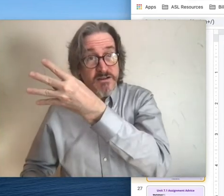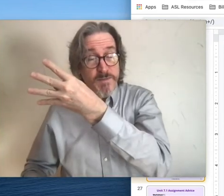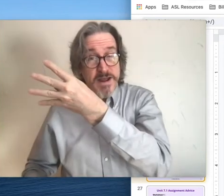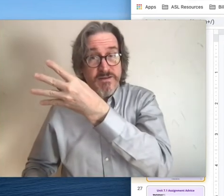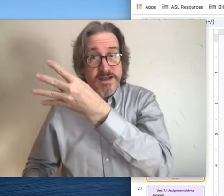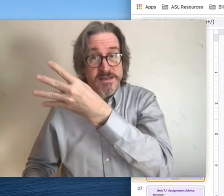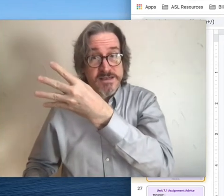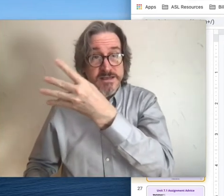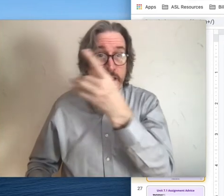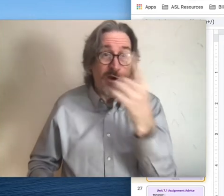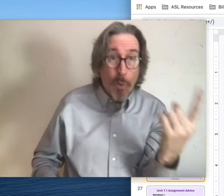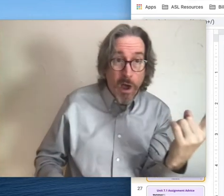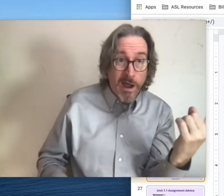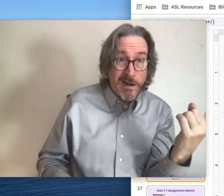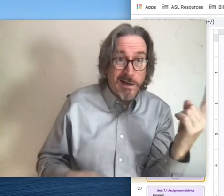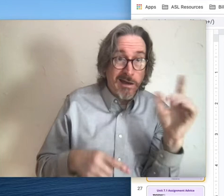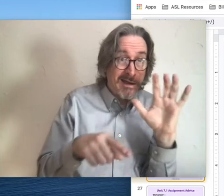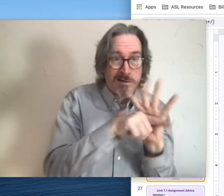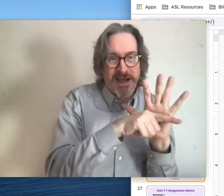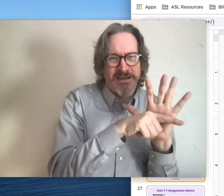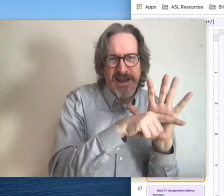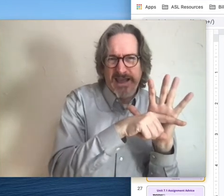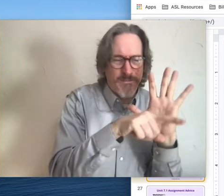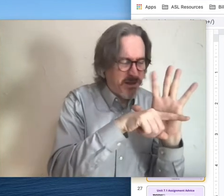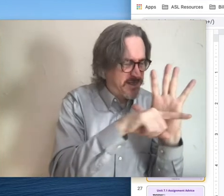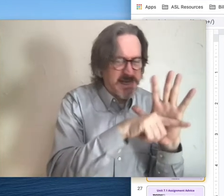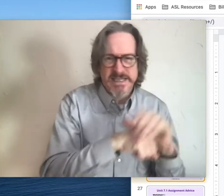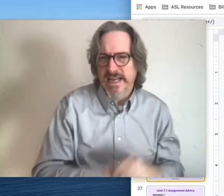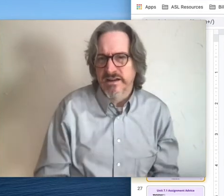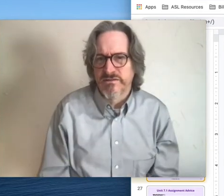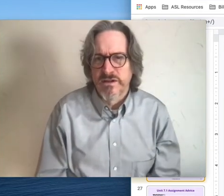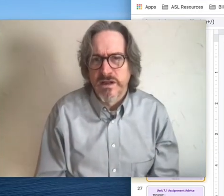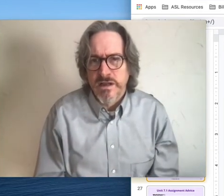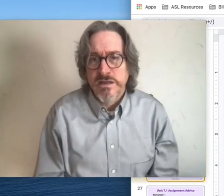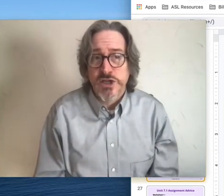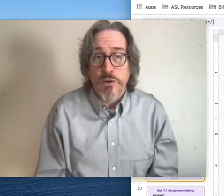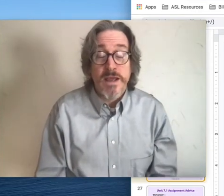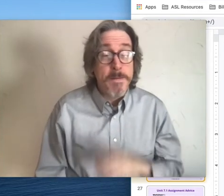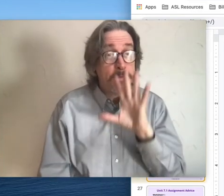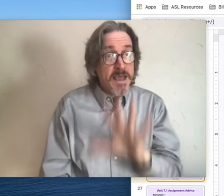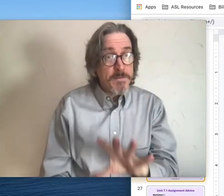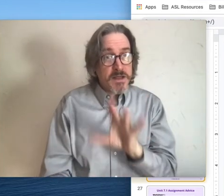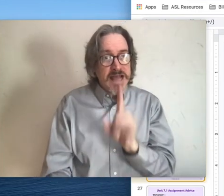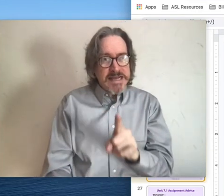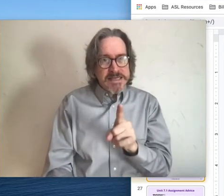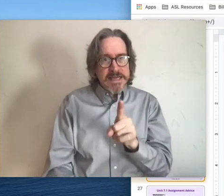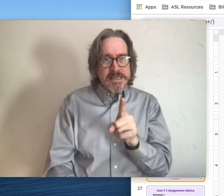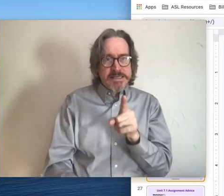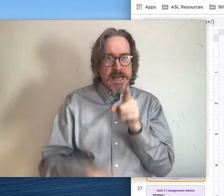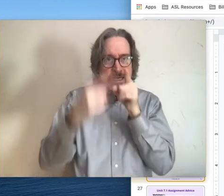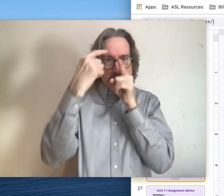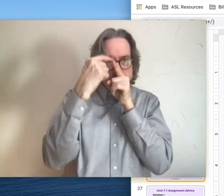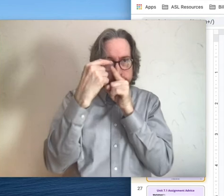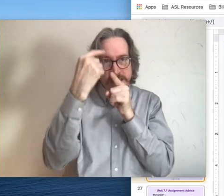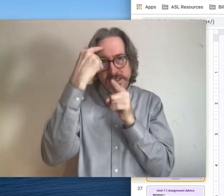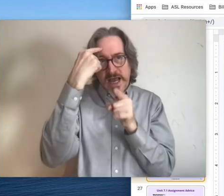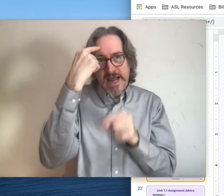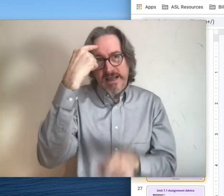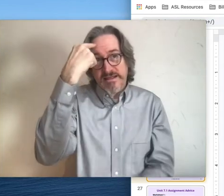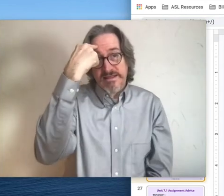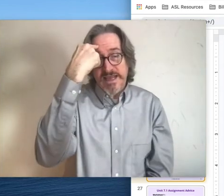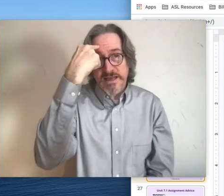list of benefits and one negative. I believe he signs negative. So the last thing he signs